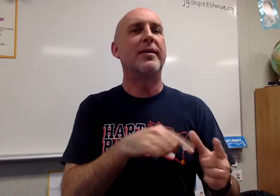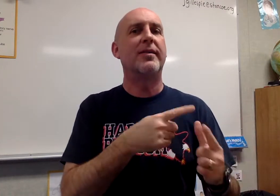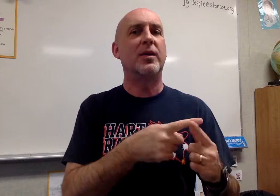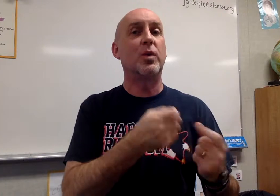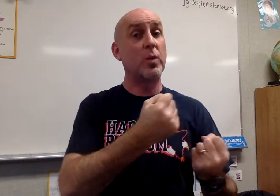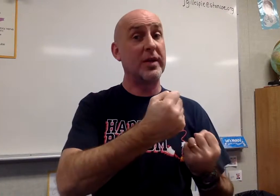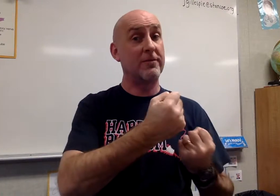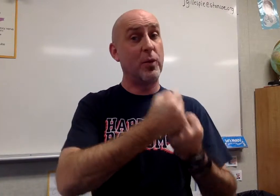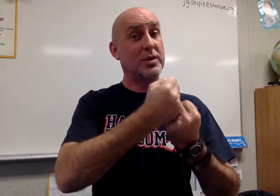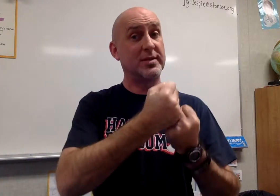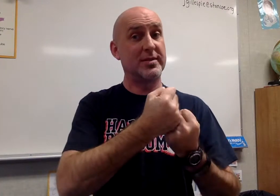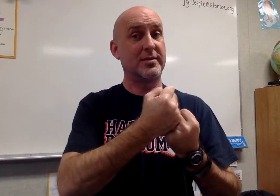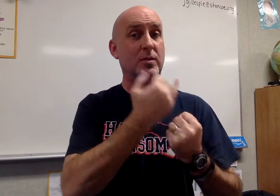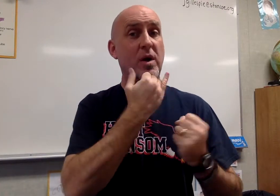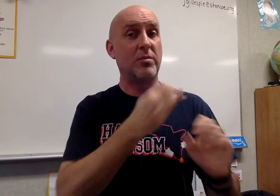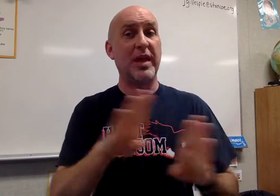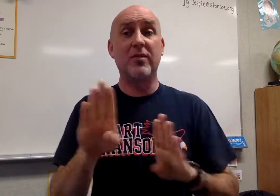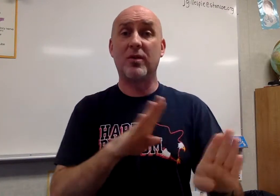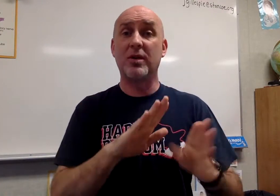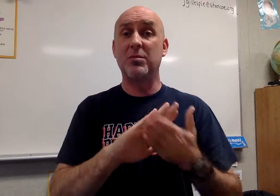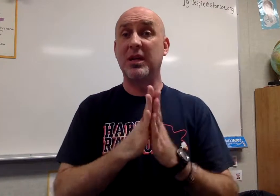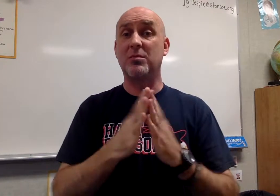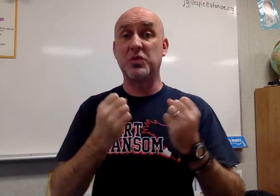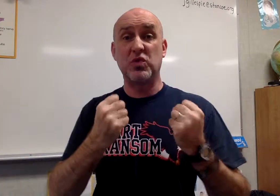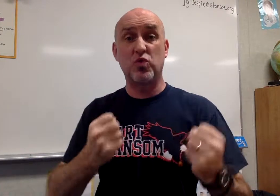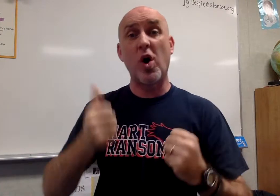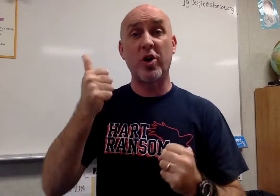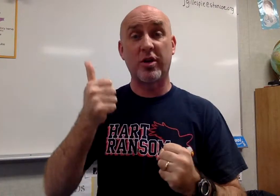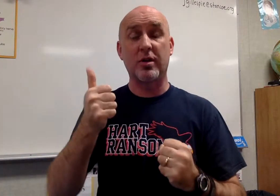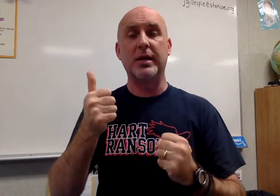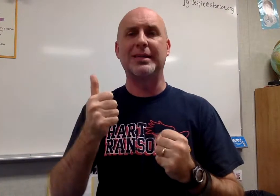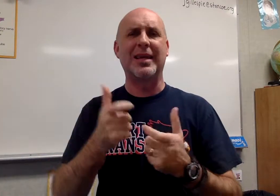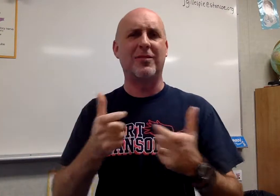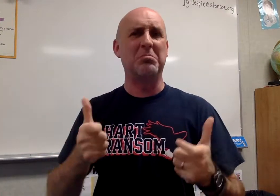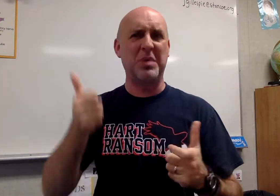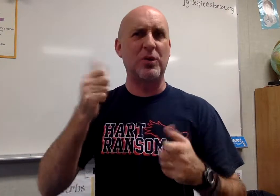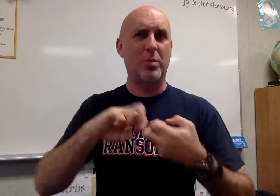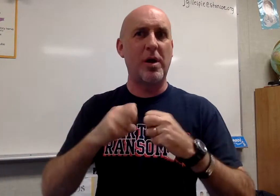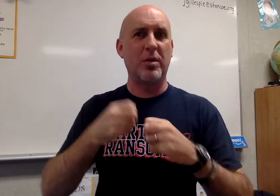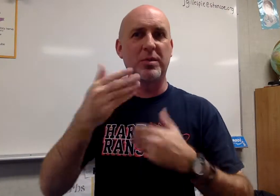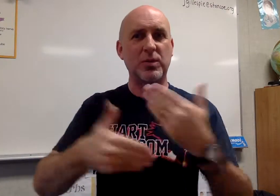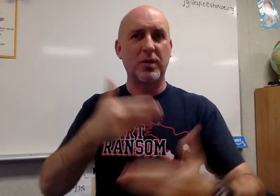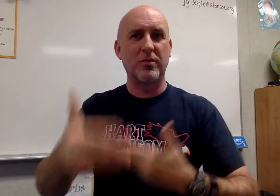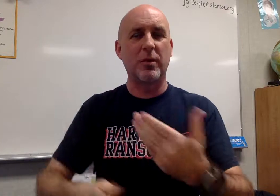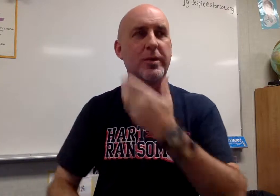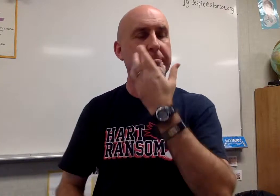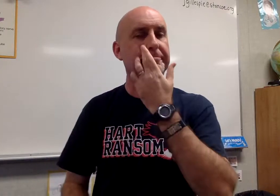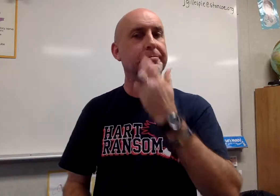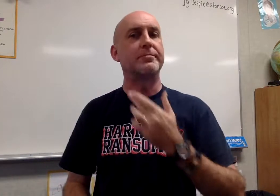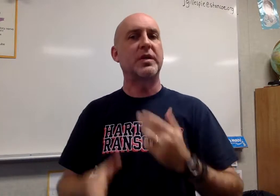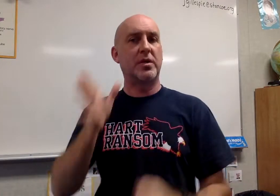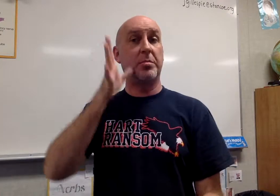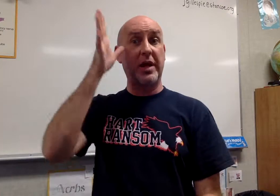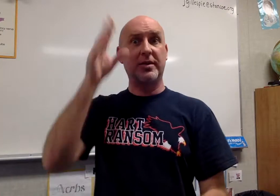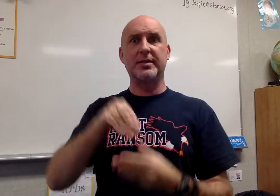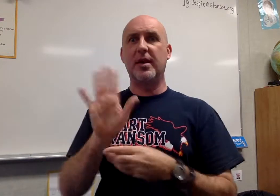then we reinforce the wrong behavior, and it becomes stronger and kind of a bigger problem as we go forward. So the parents in that